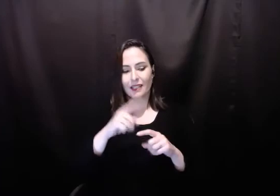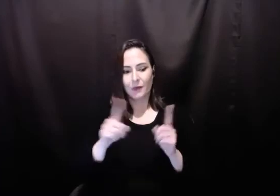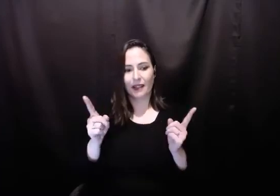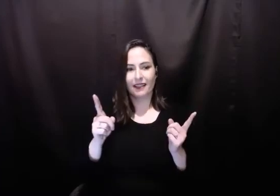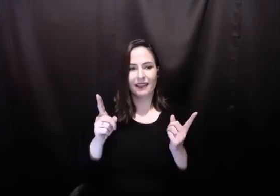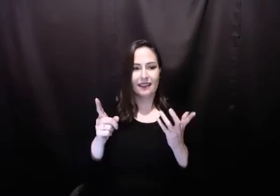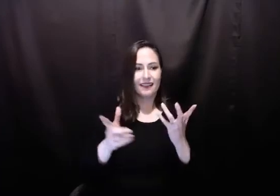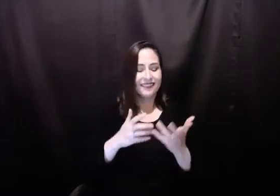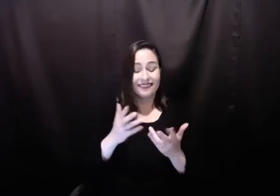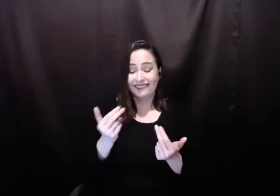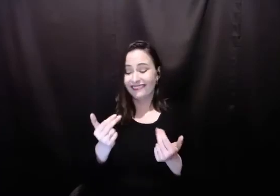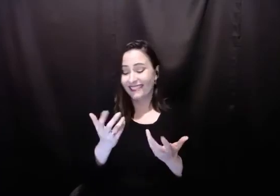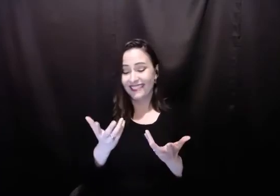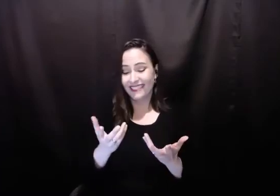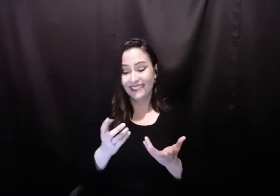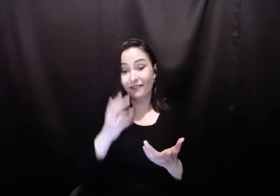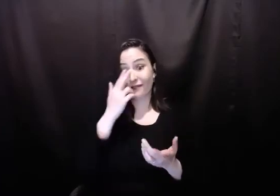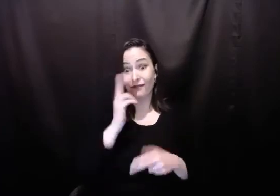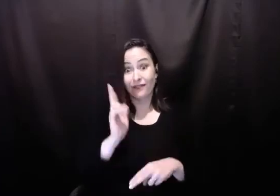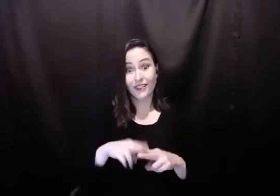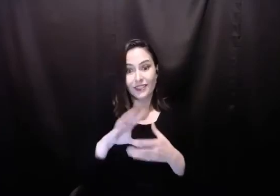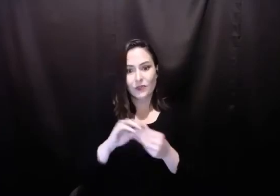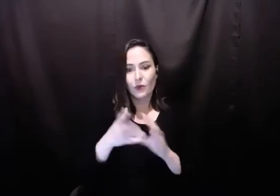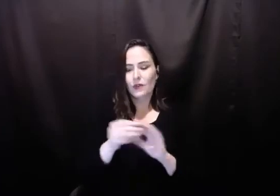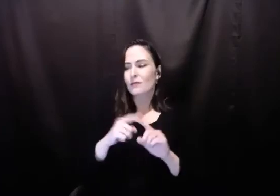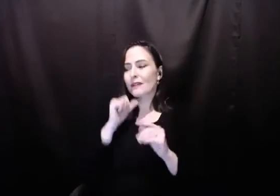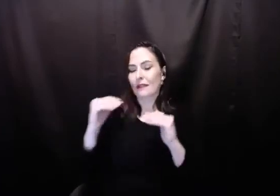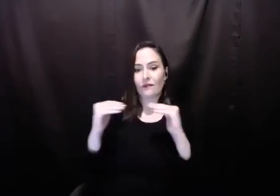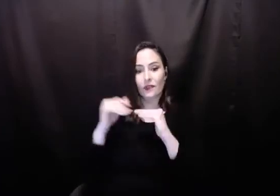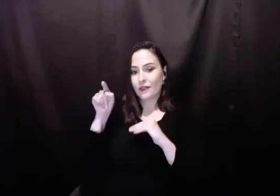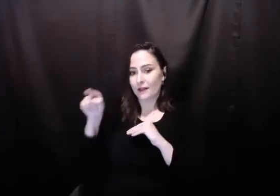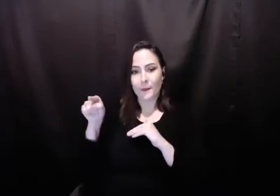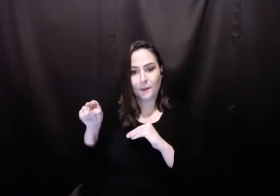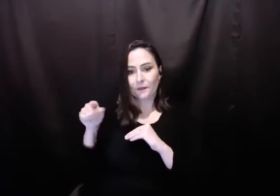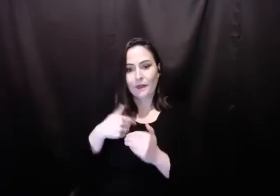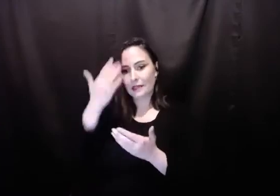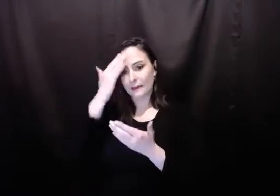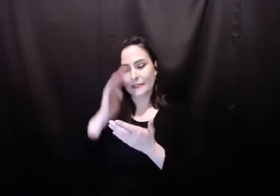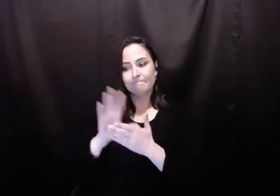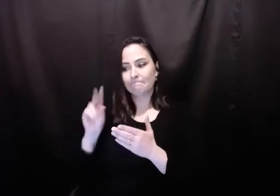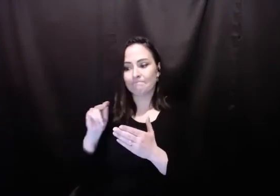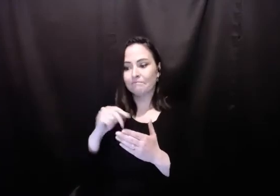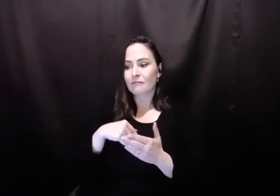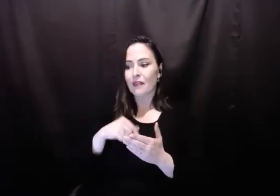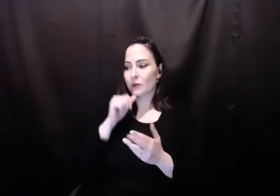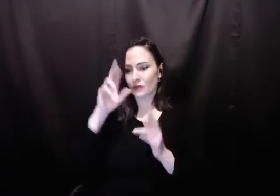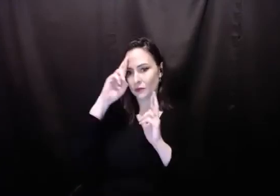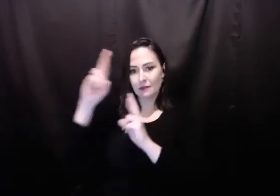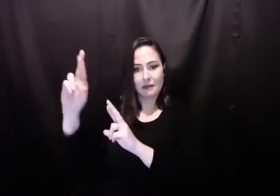of respect on my part. It wasn't funny. He was suffering from a fatal disease called alcoholism. And